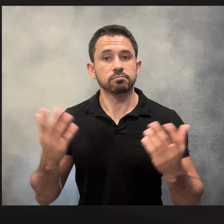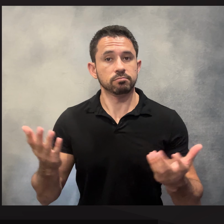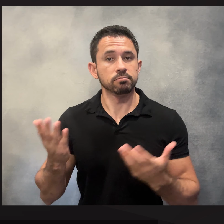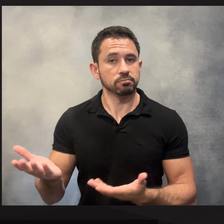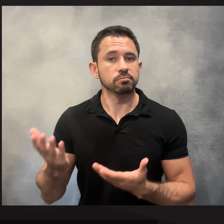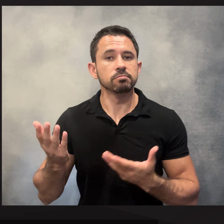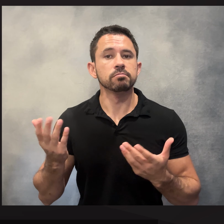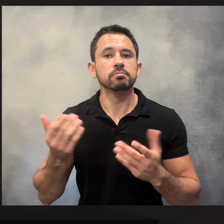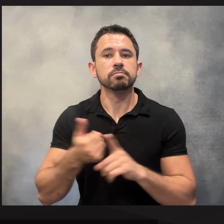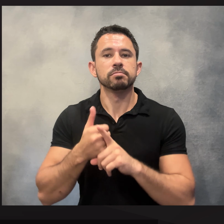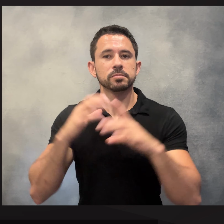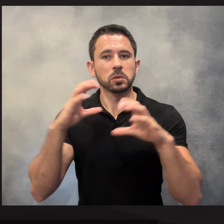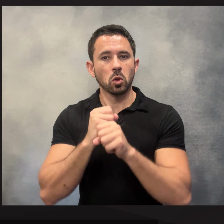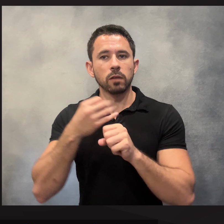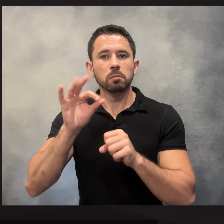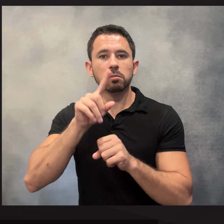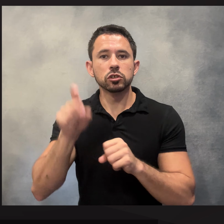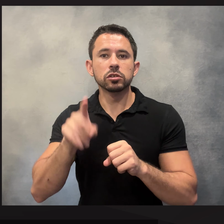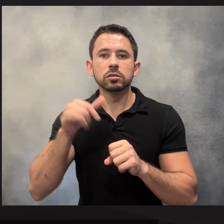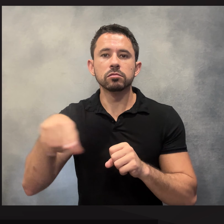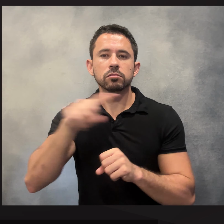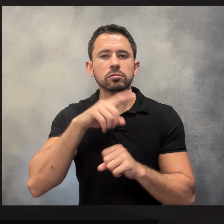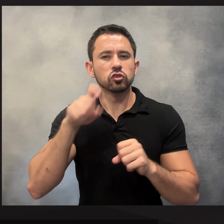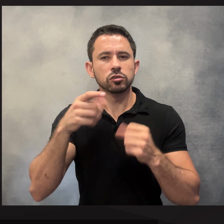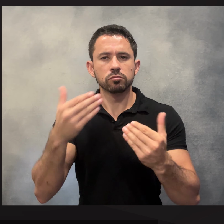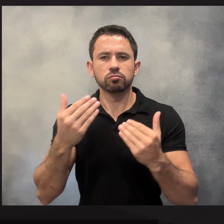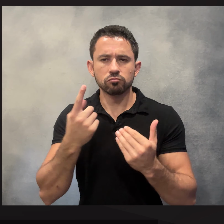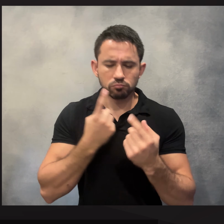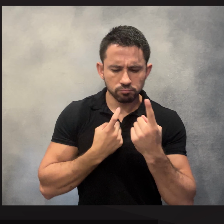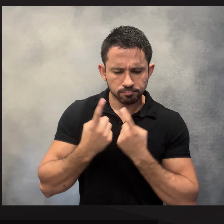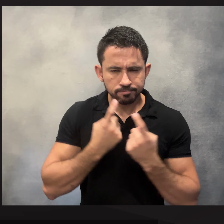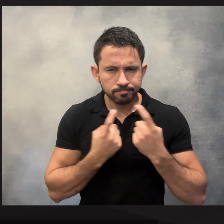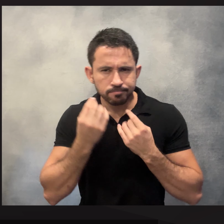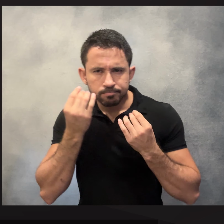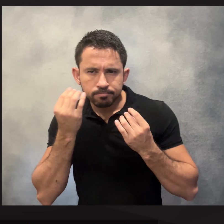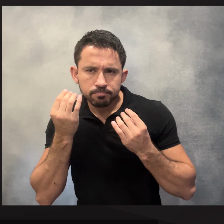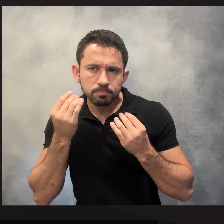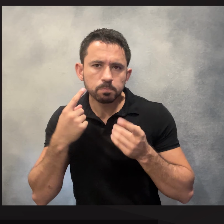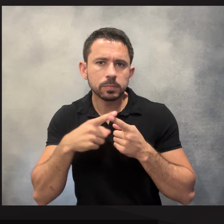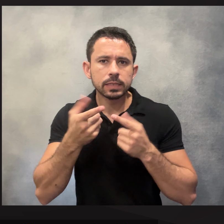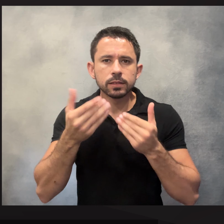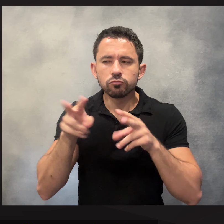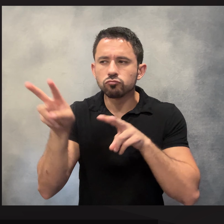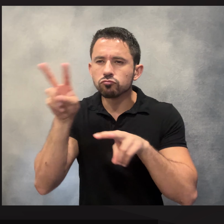Here's a summary of the questions you should ask yourself as you look into using new data.